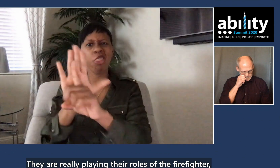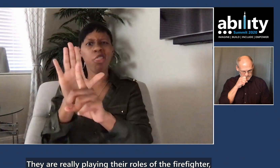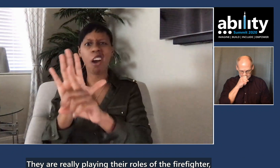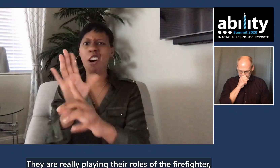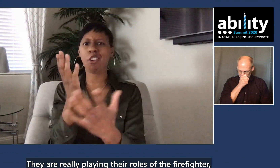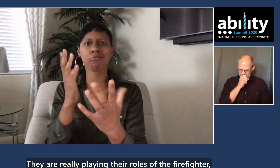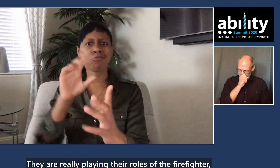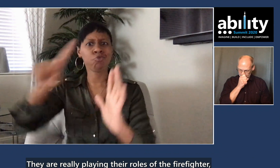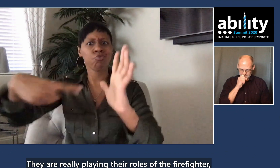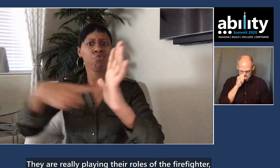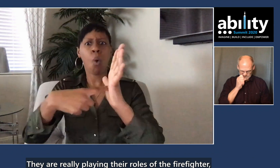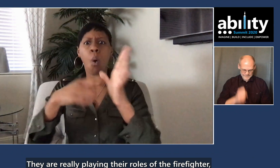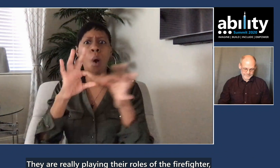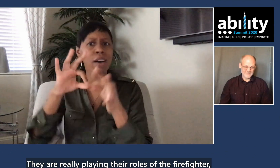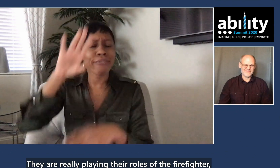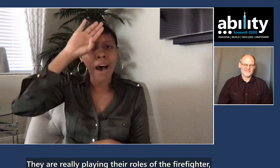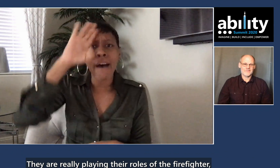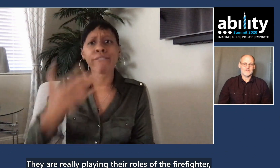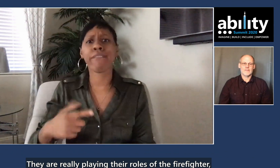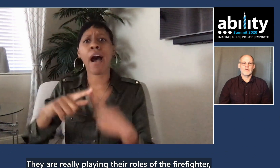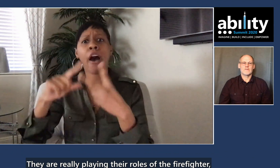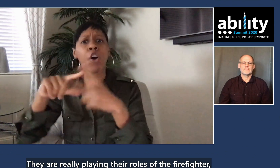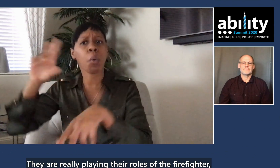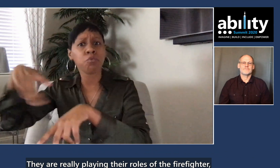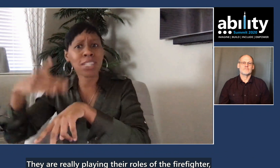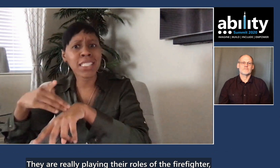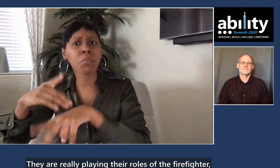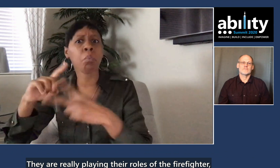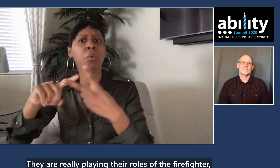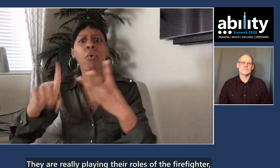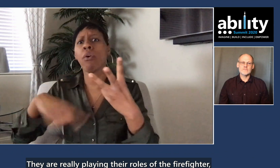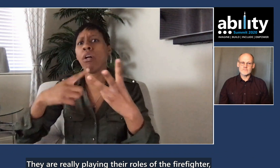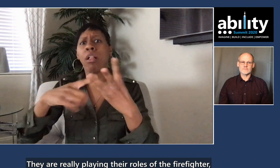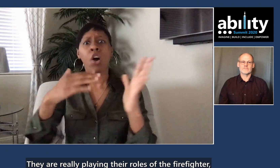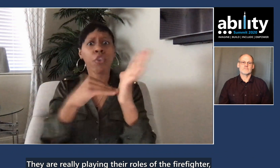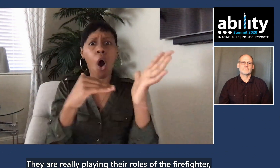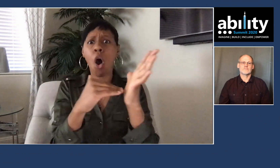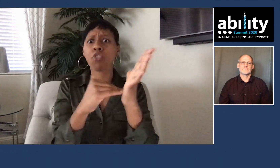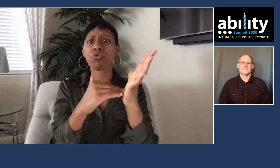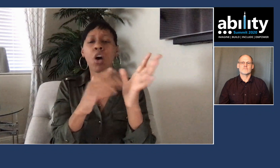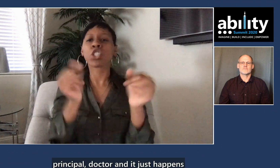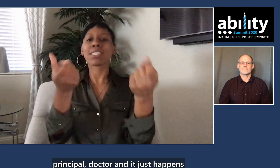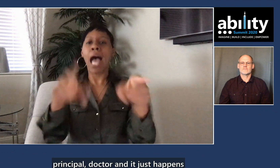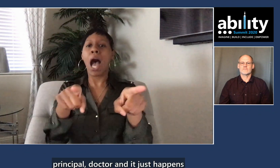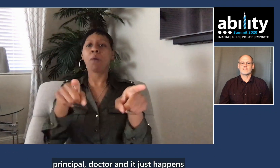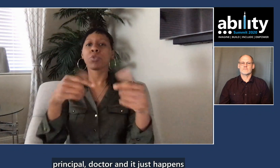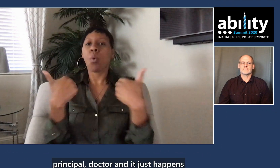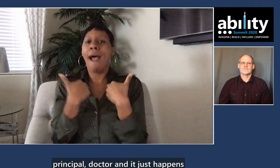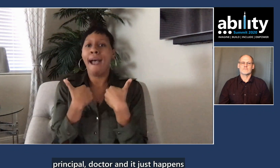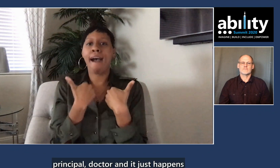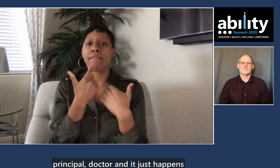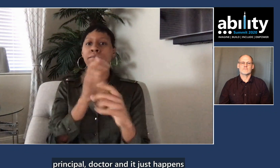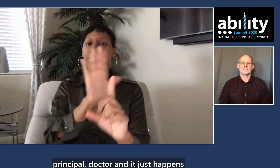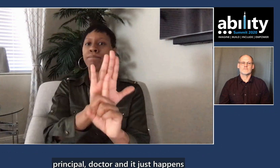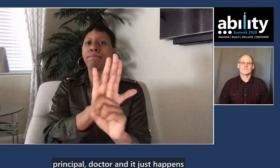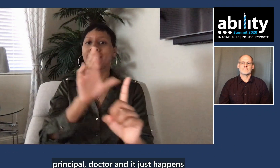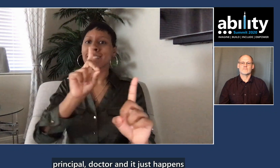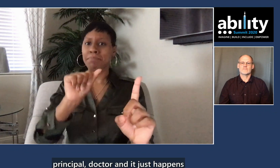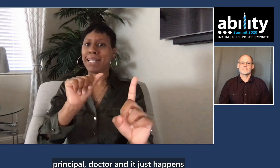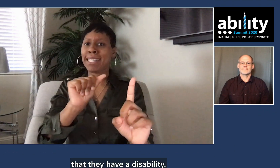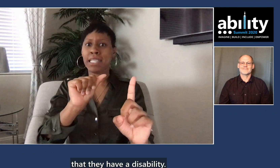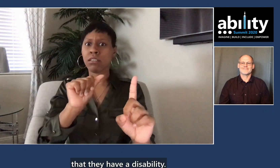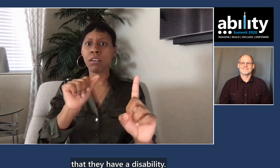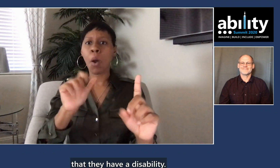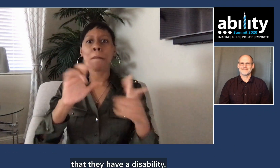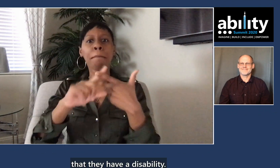They are really playing their roles of the firefighter, principal, doctor. And it just